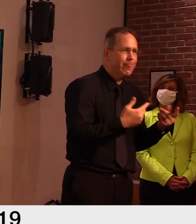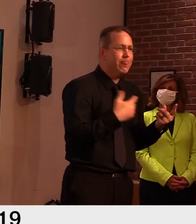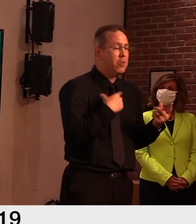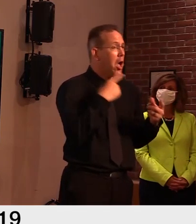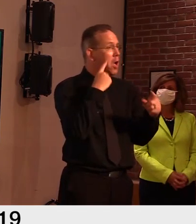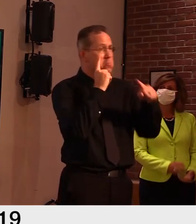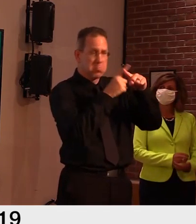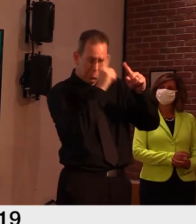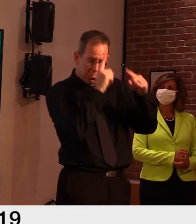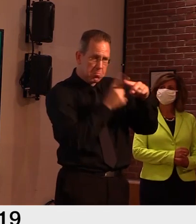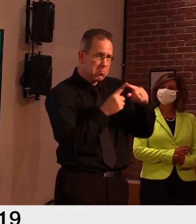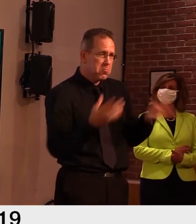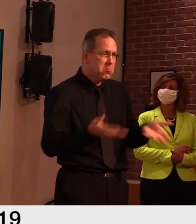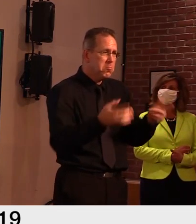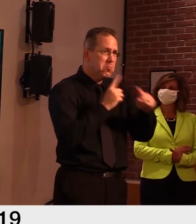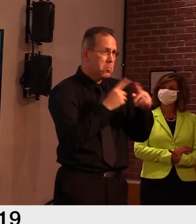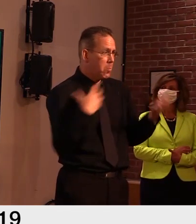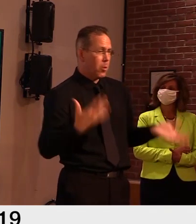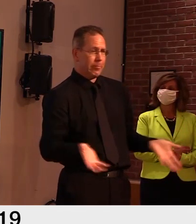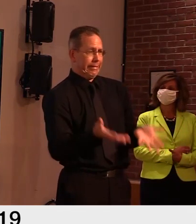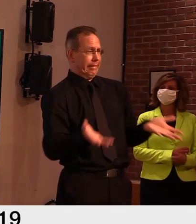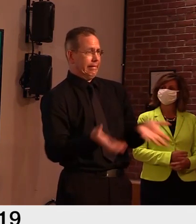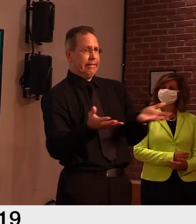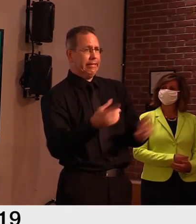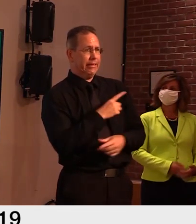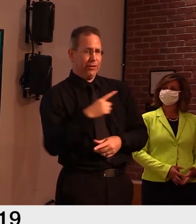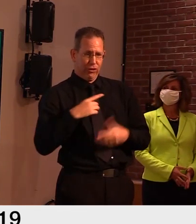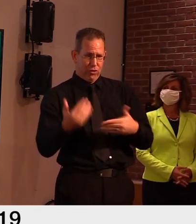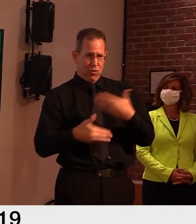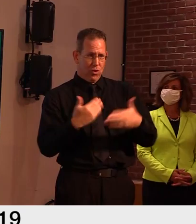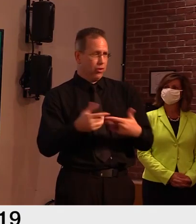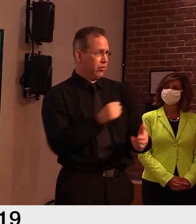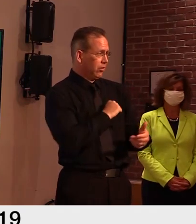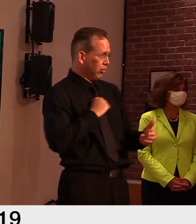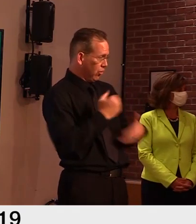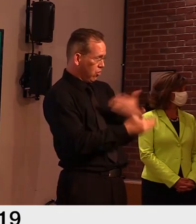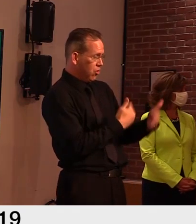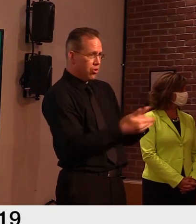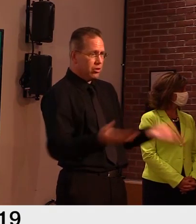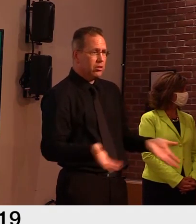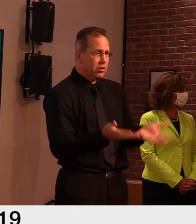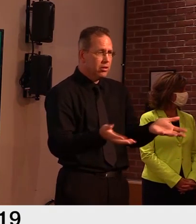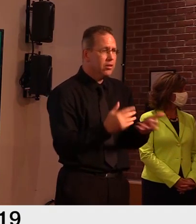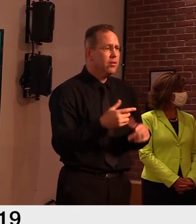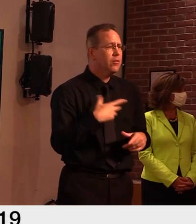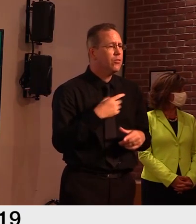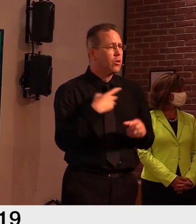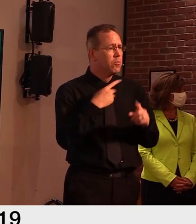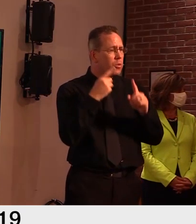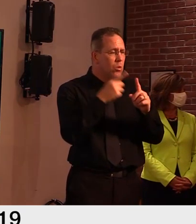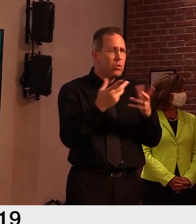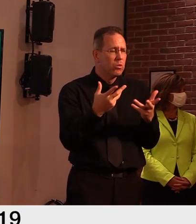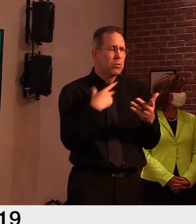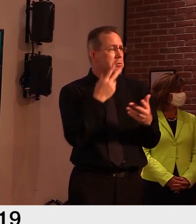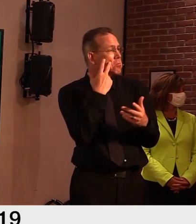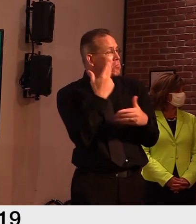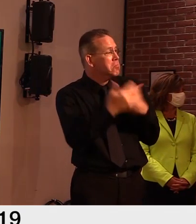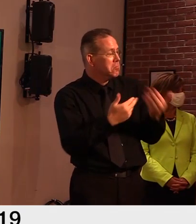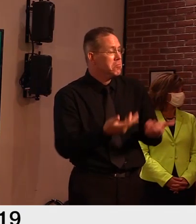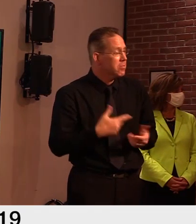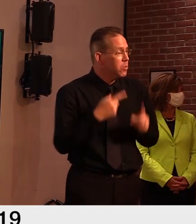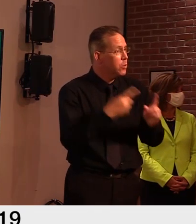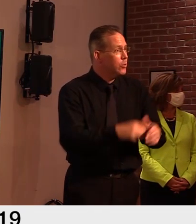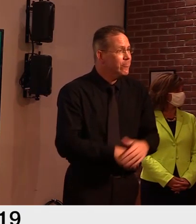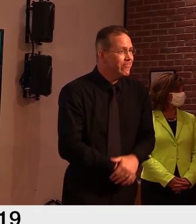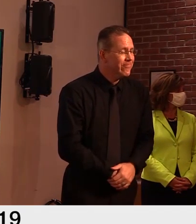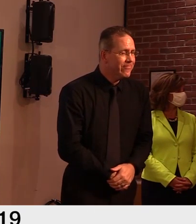forth. Well, that it was just one body. It's just the House at this point. So it still has a ways to go. But I'm encouraged to see that they're taking some of these